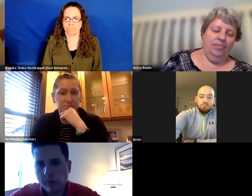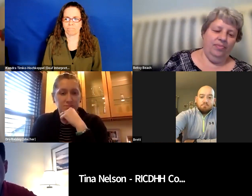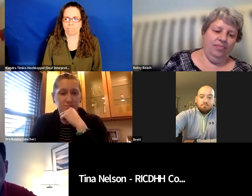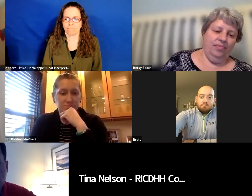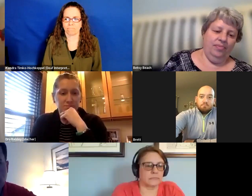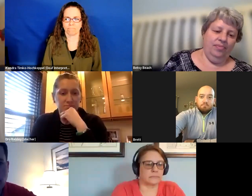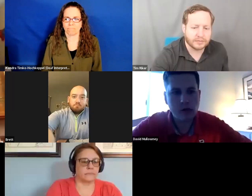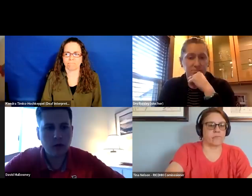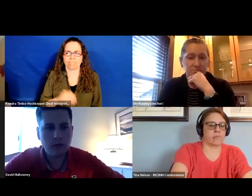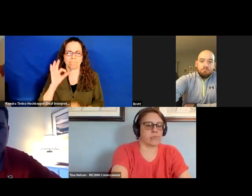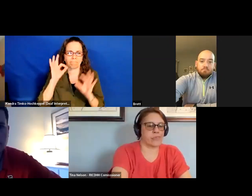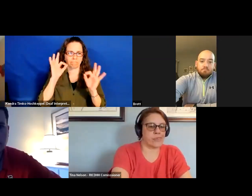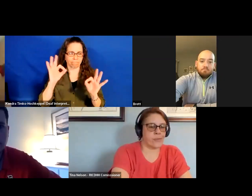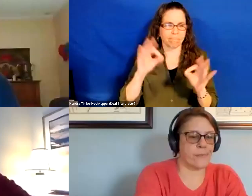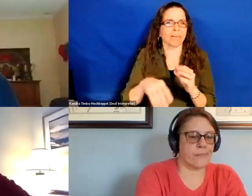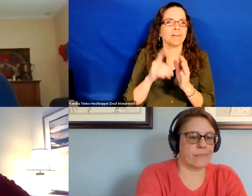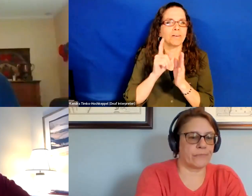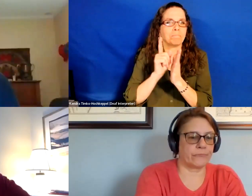passed.